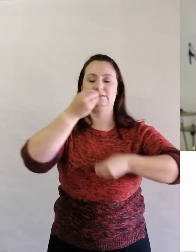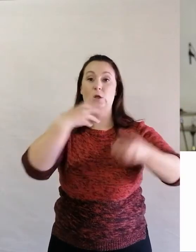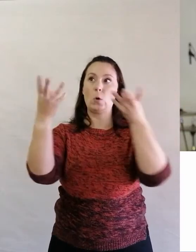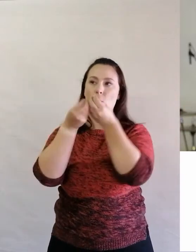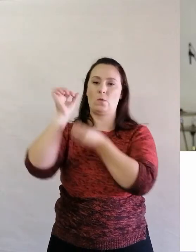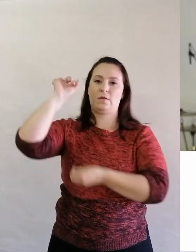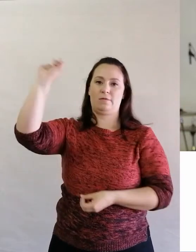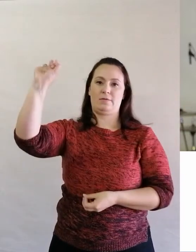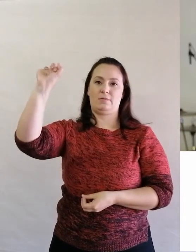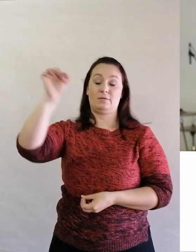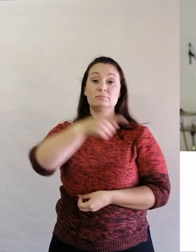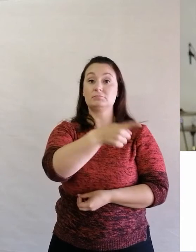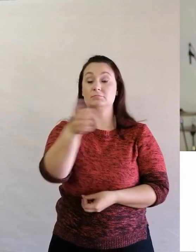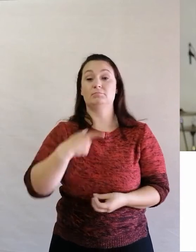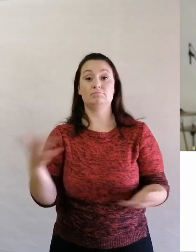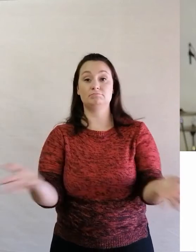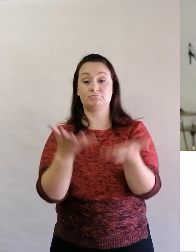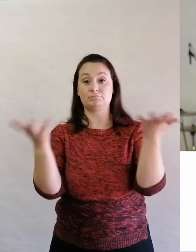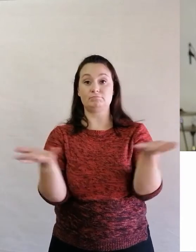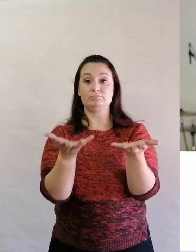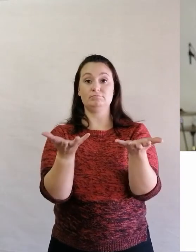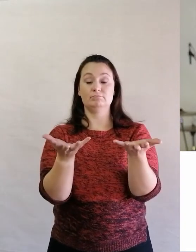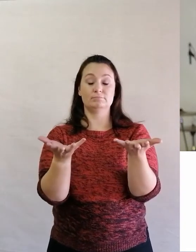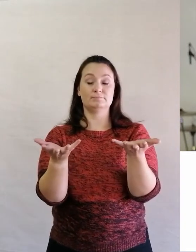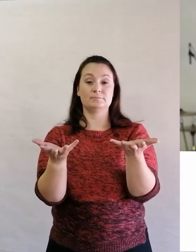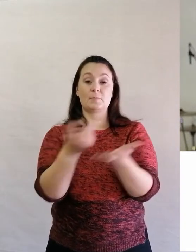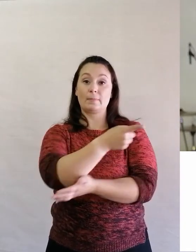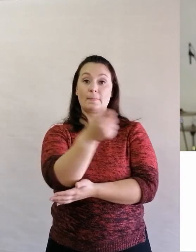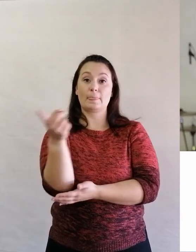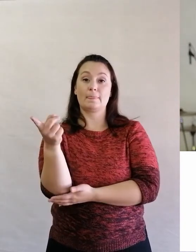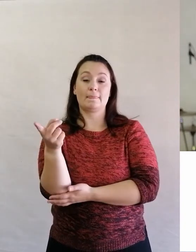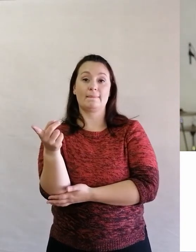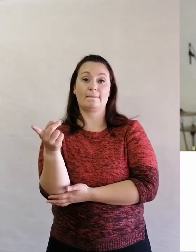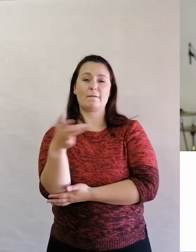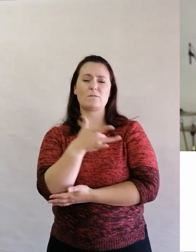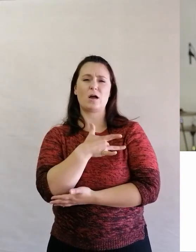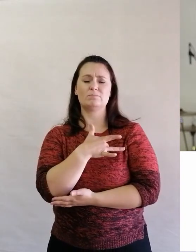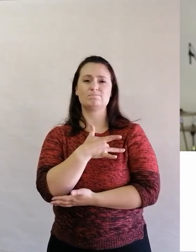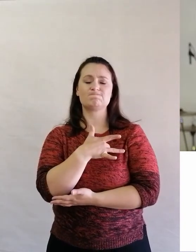important. I want to encourage those who perhaps have got kind of very hard